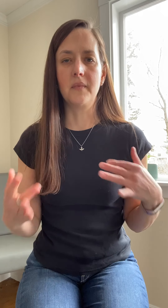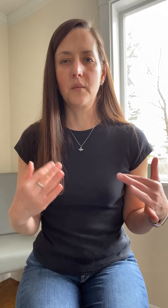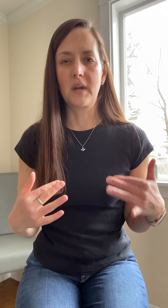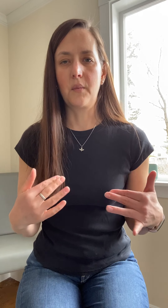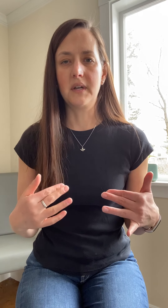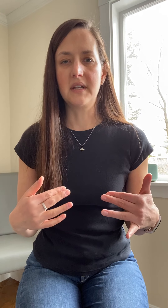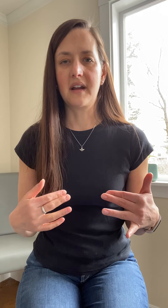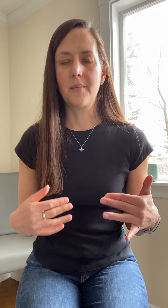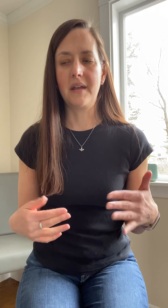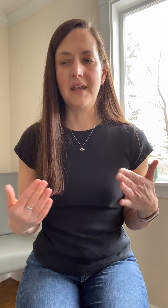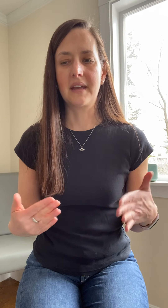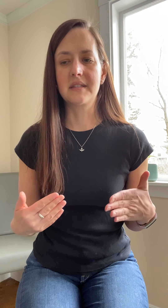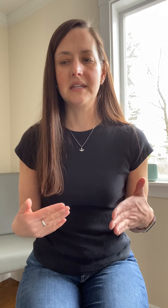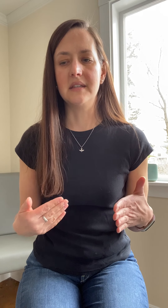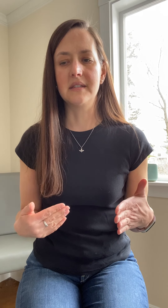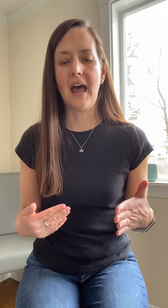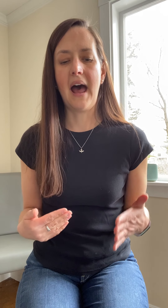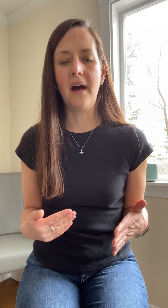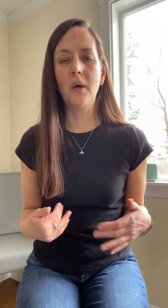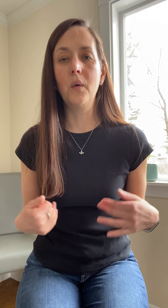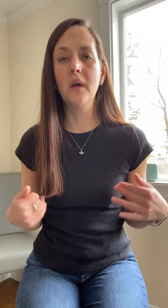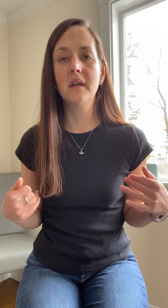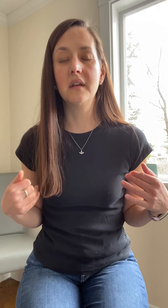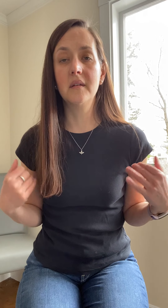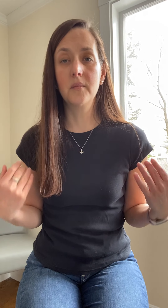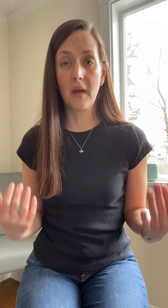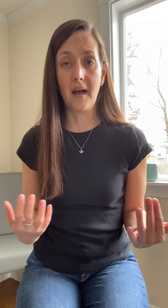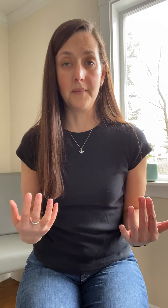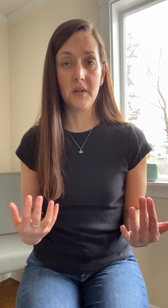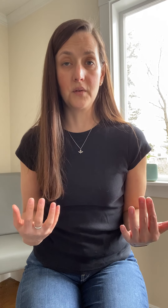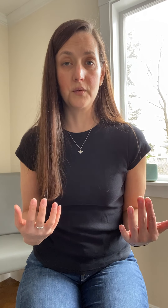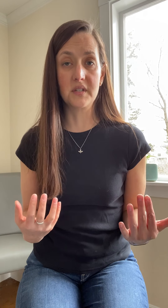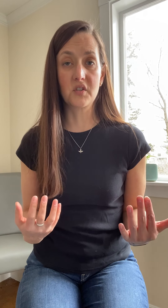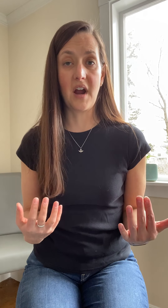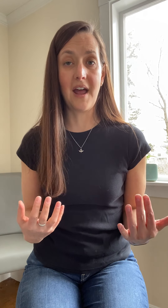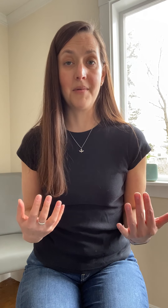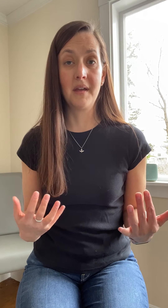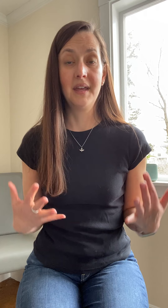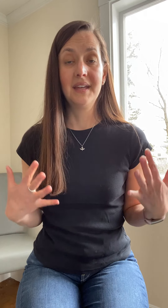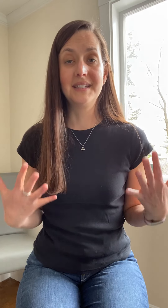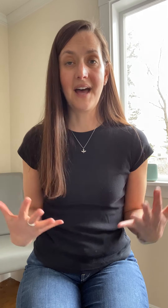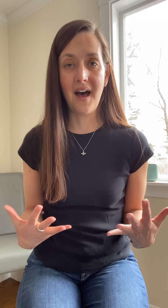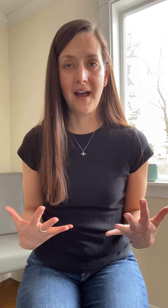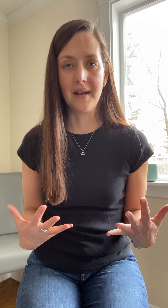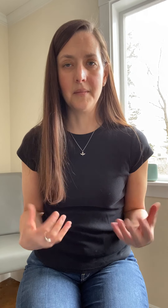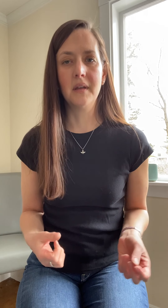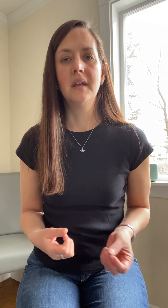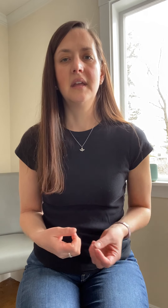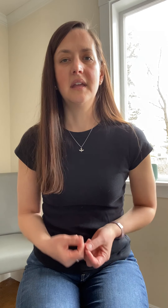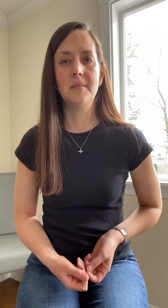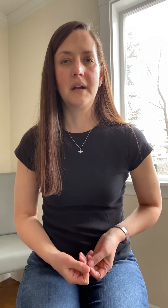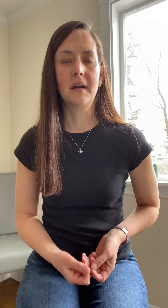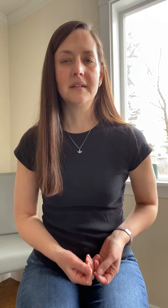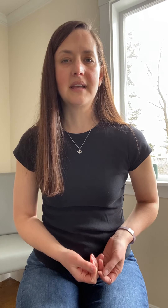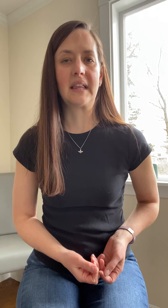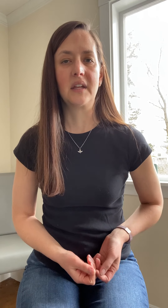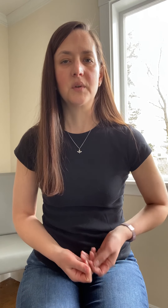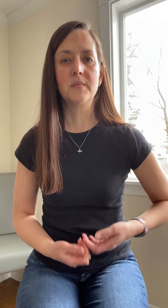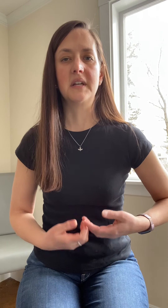What I want to talk about next is how you describe time in American Sign Language, because